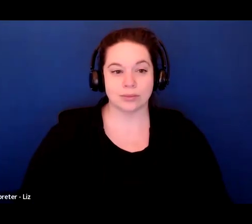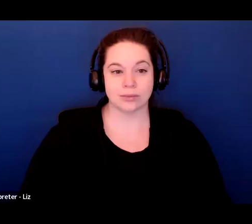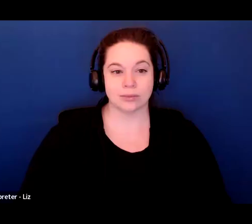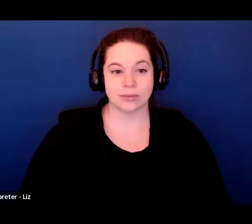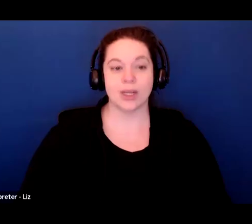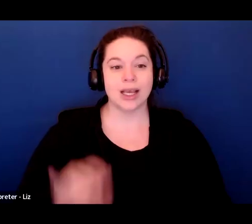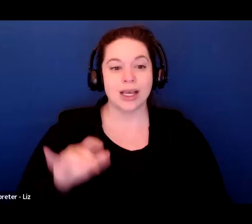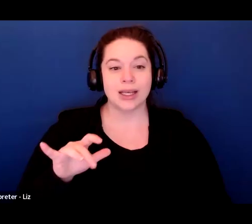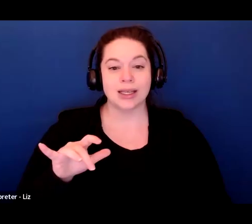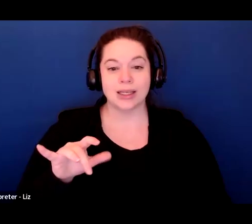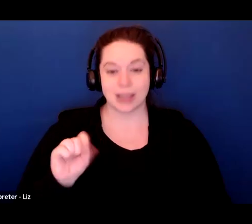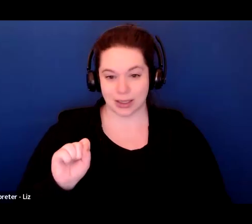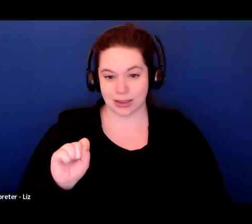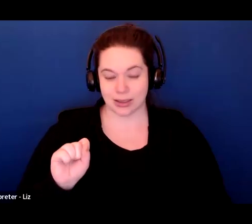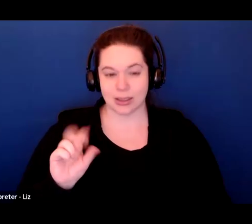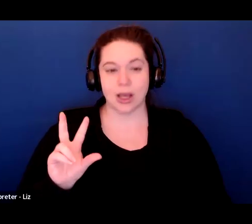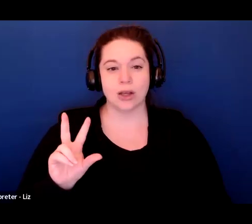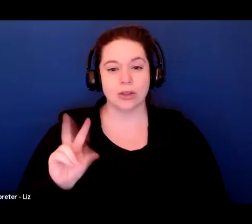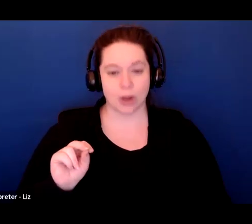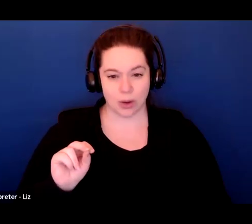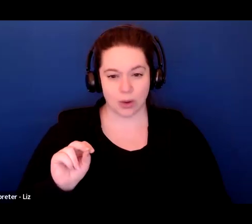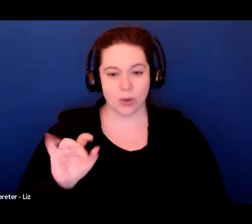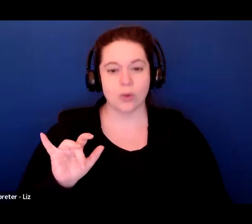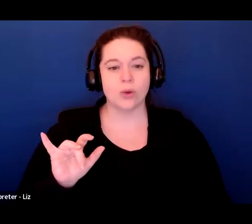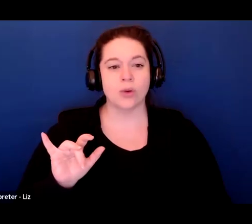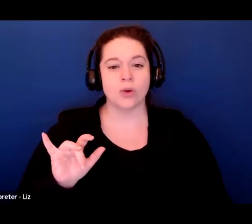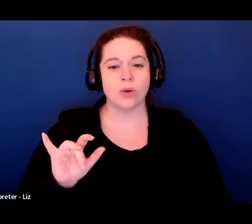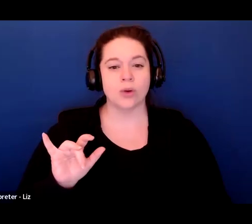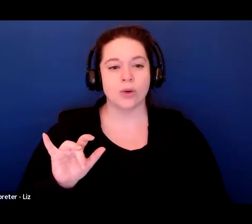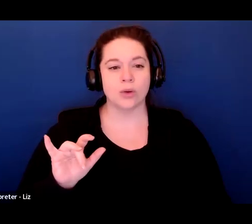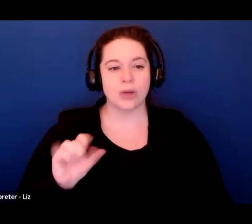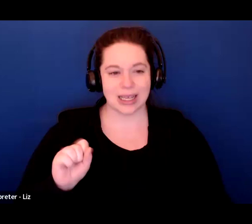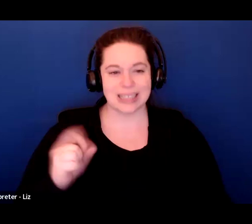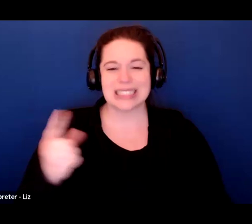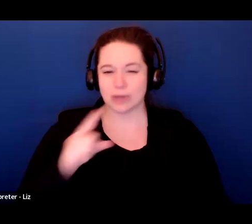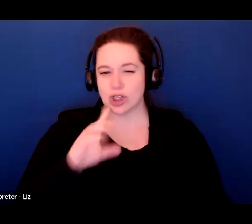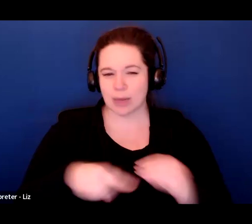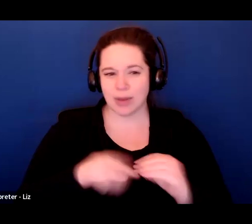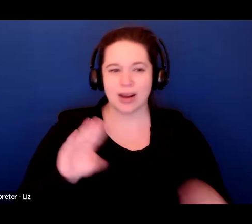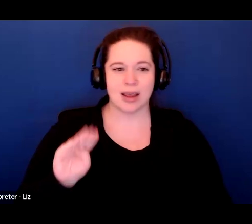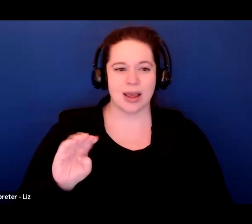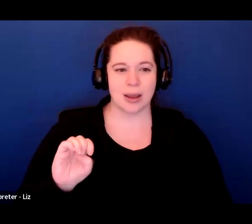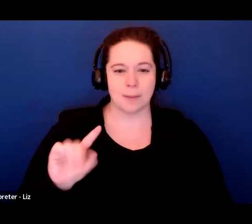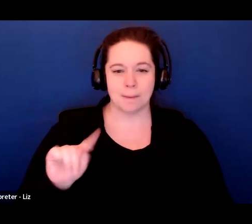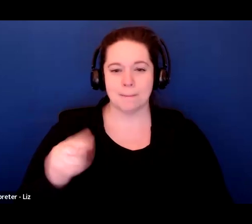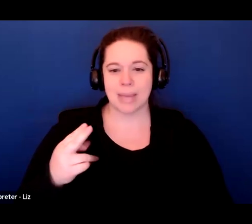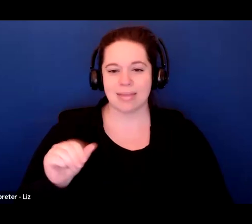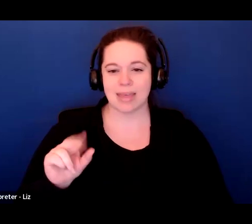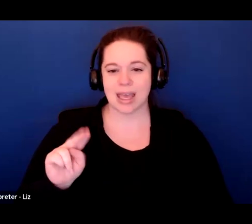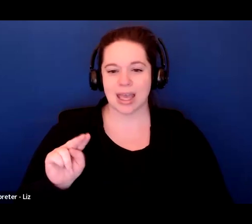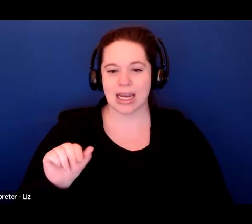Yes. No. Yes, somebody's talking about the methamphetamine. Again,